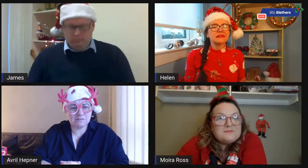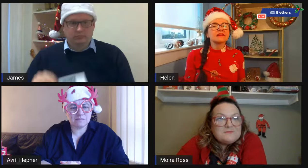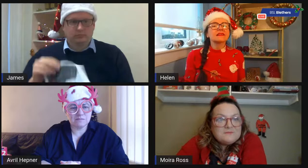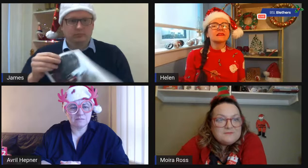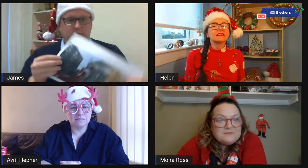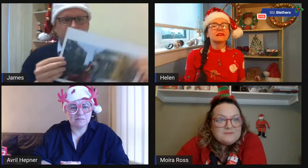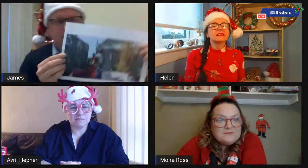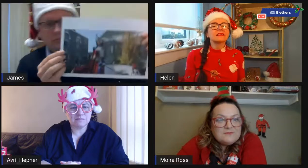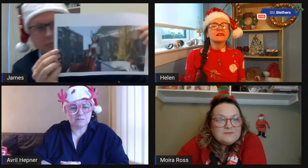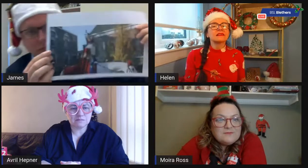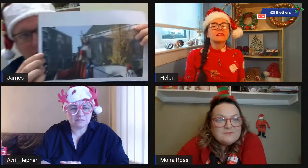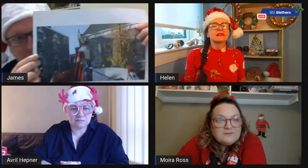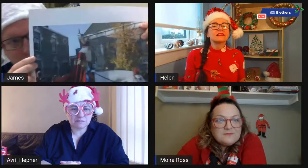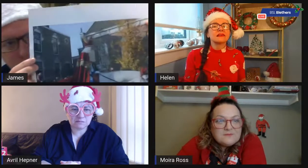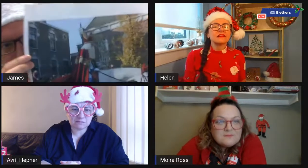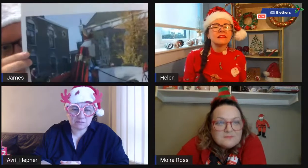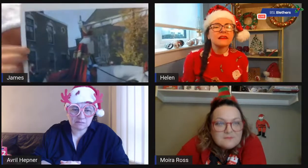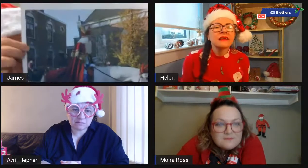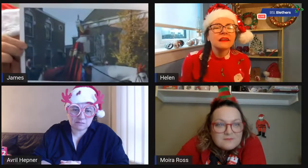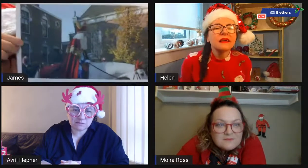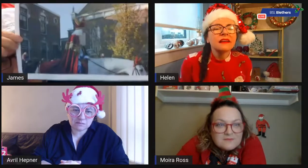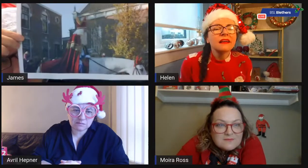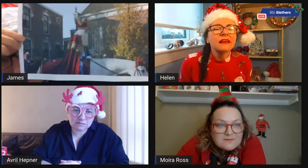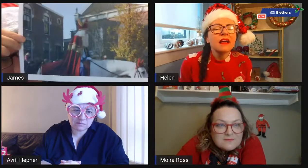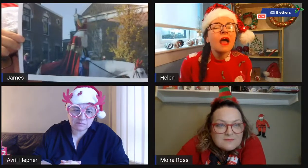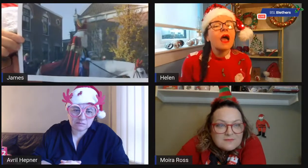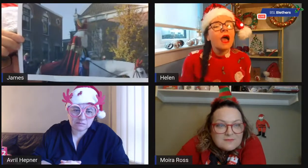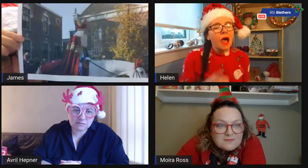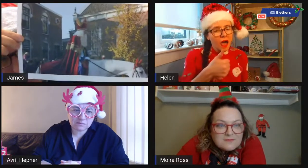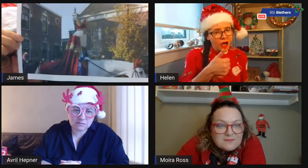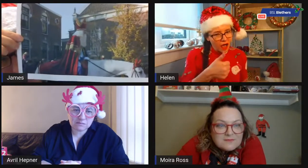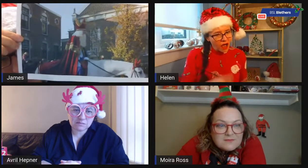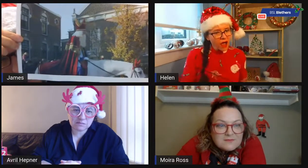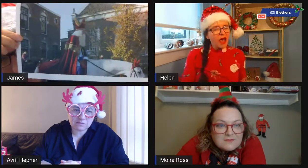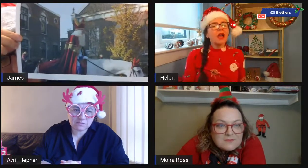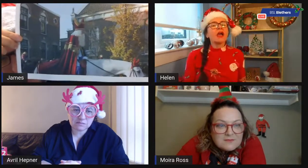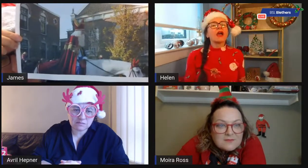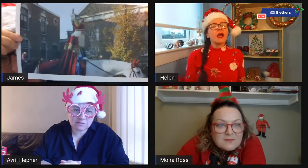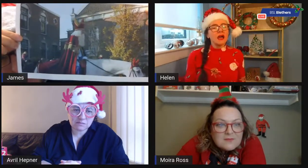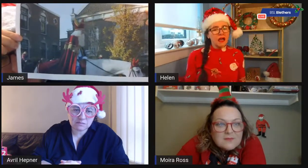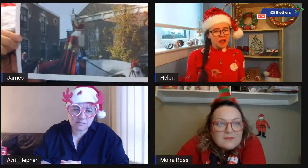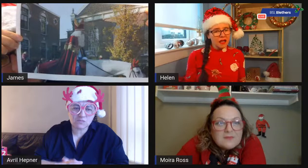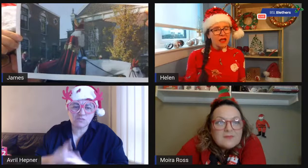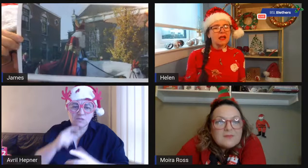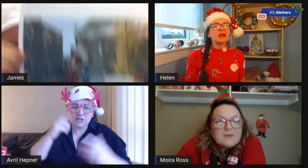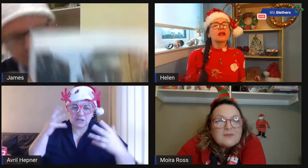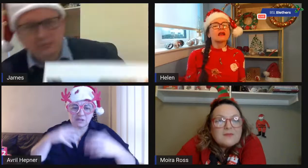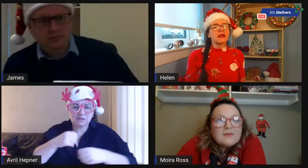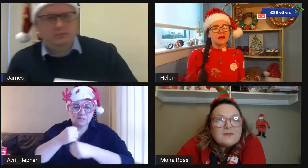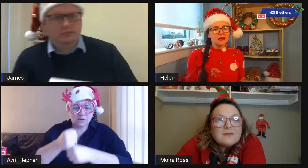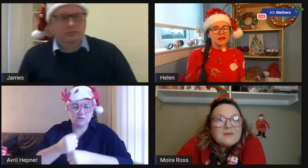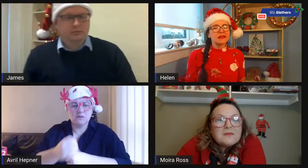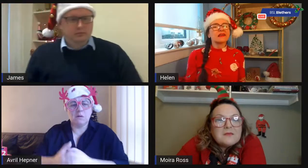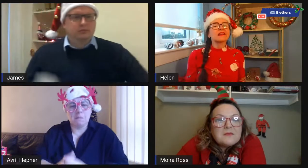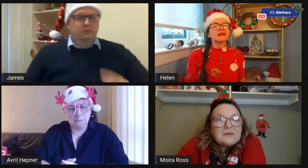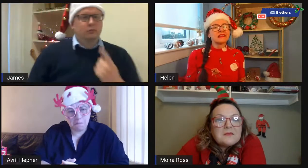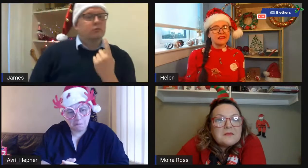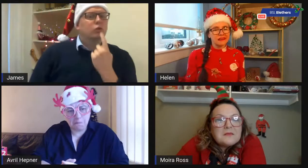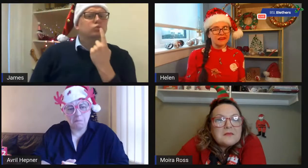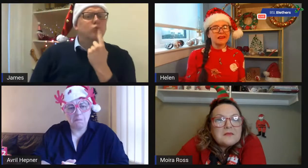Dutch tradition is this. This is what Santa Claus looks like in Holland, Netherlands. On a